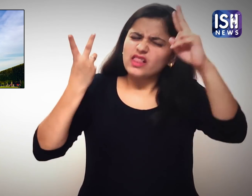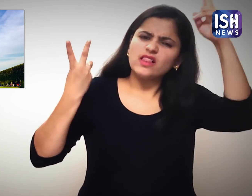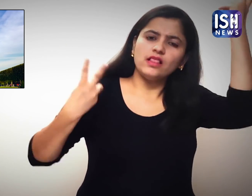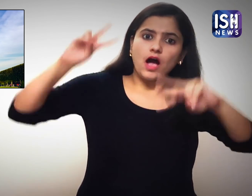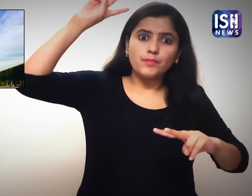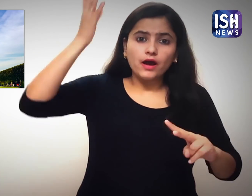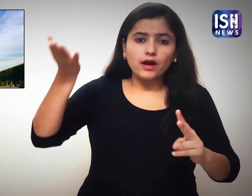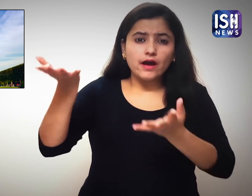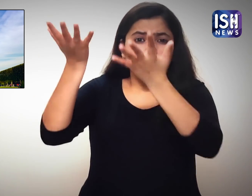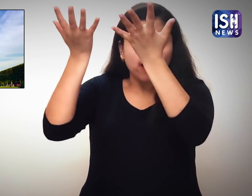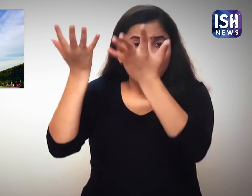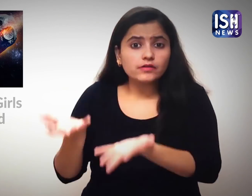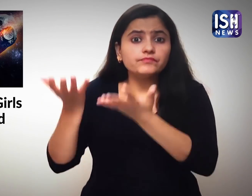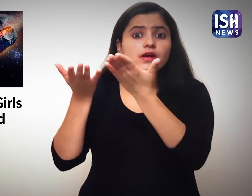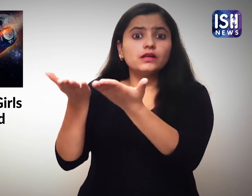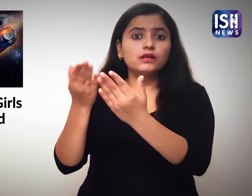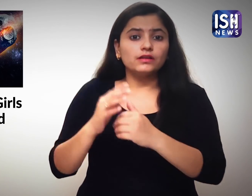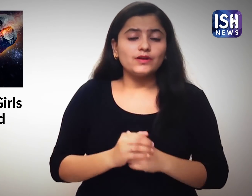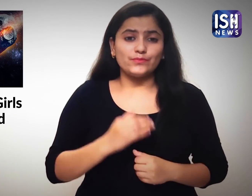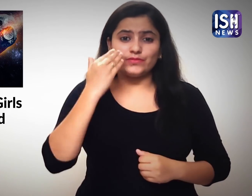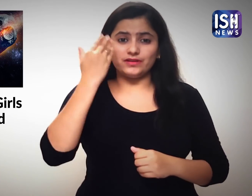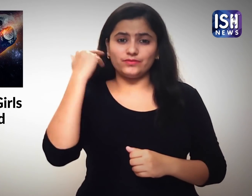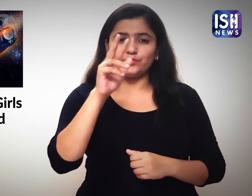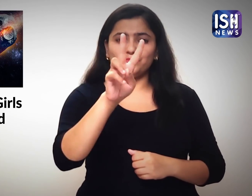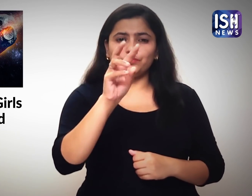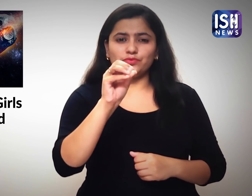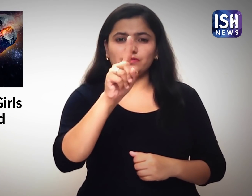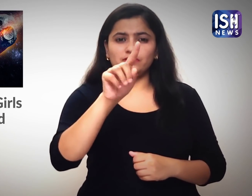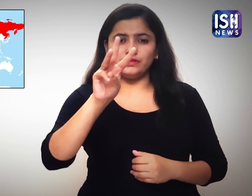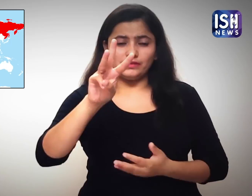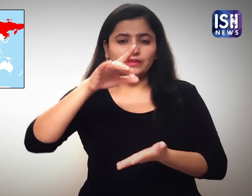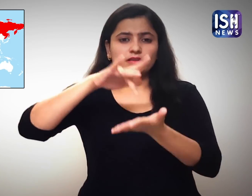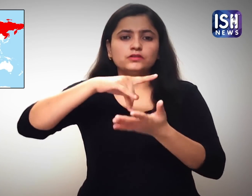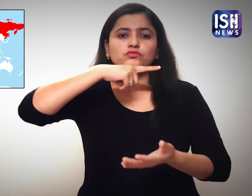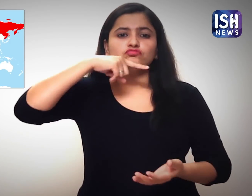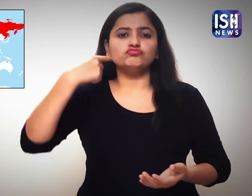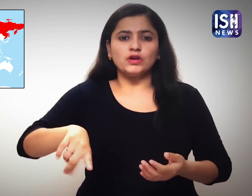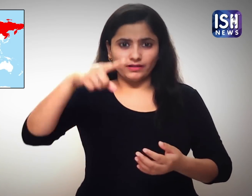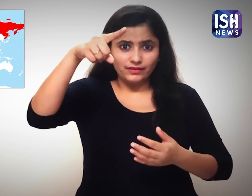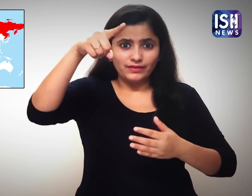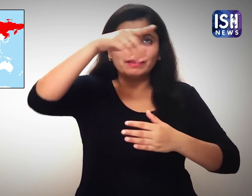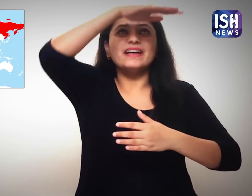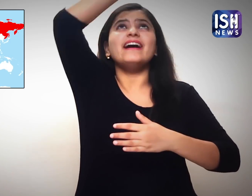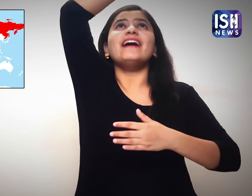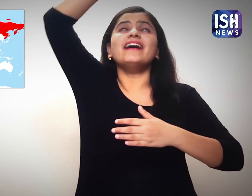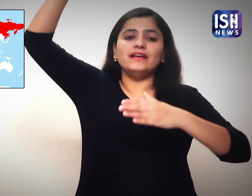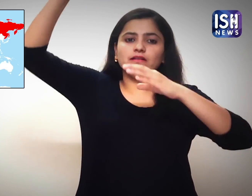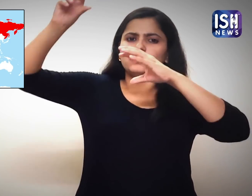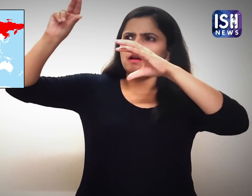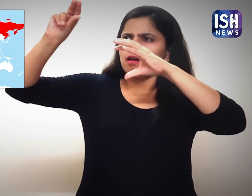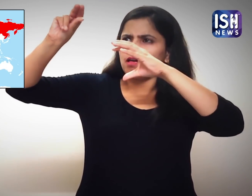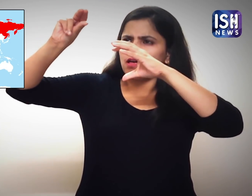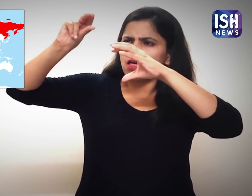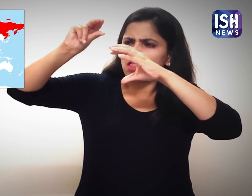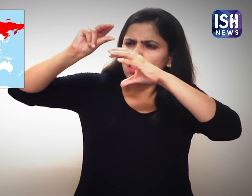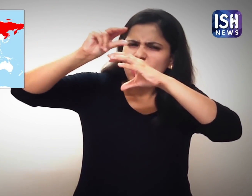exploded